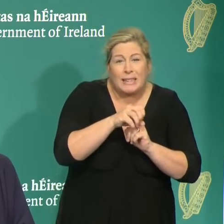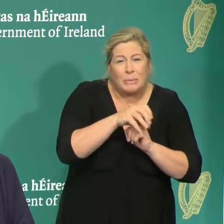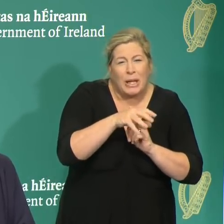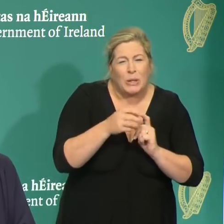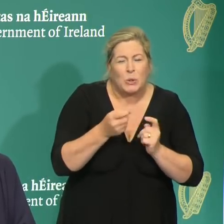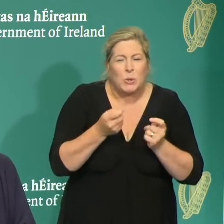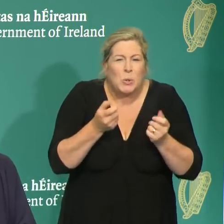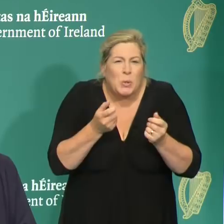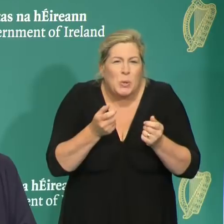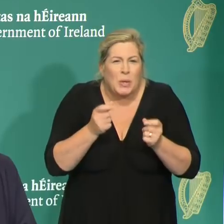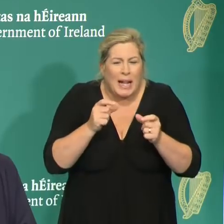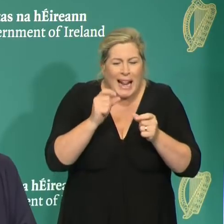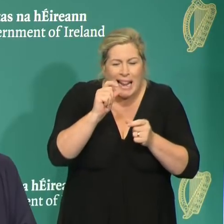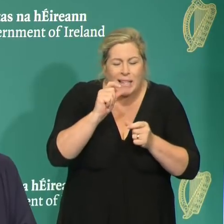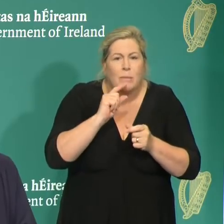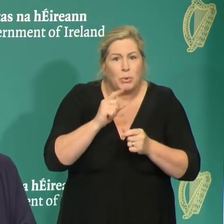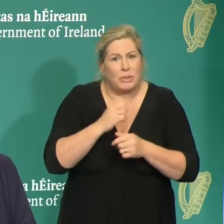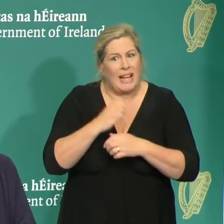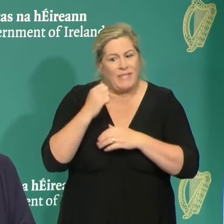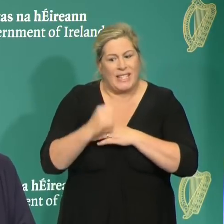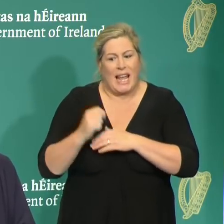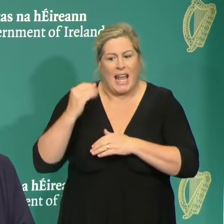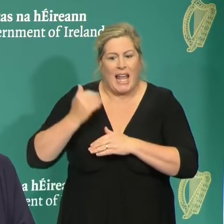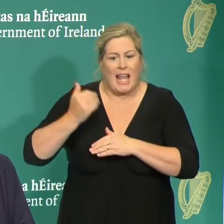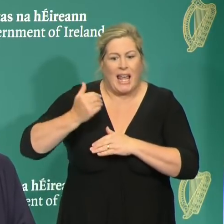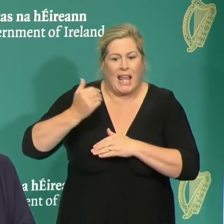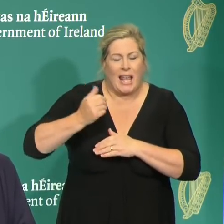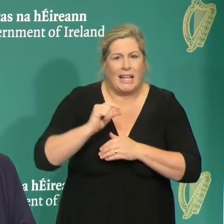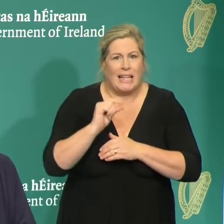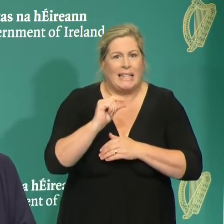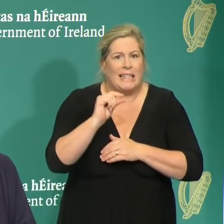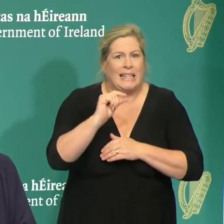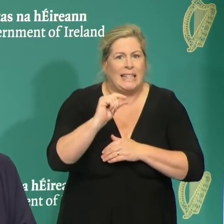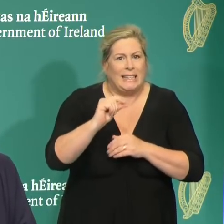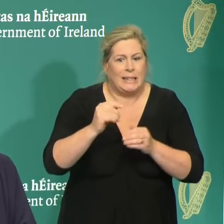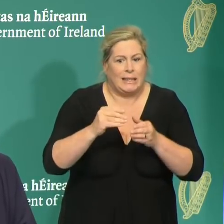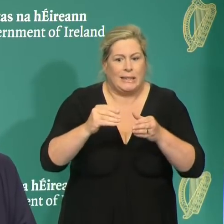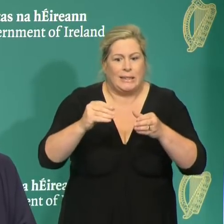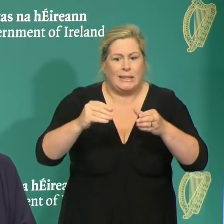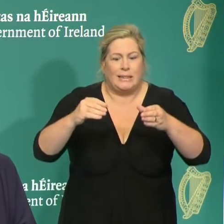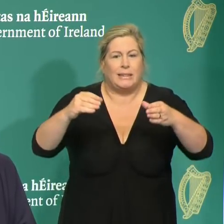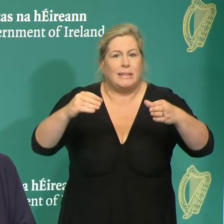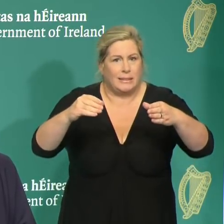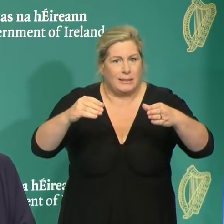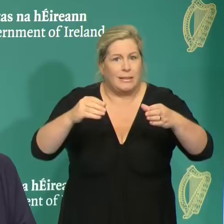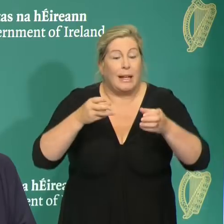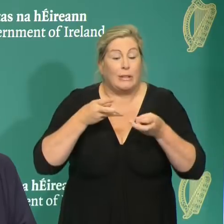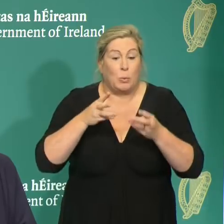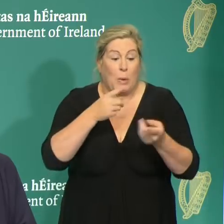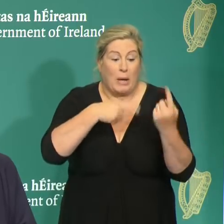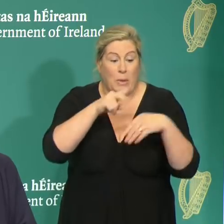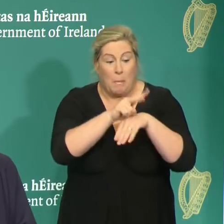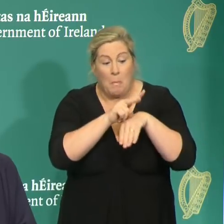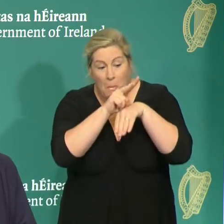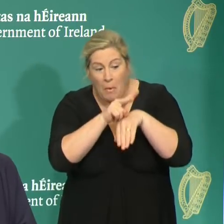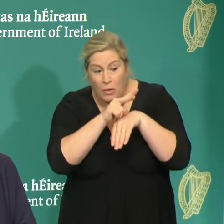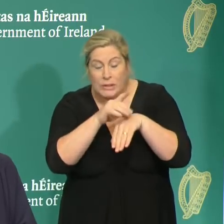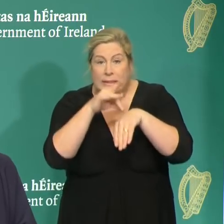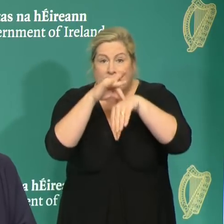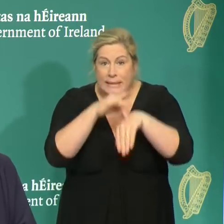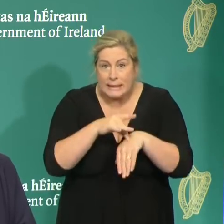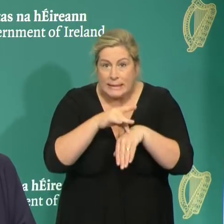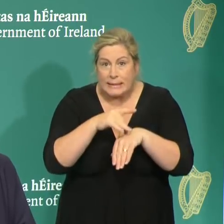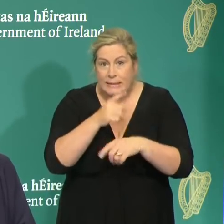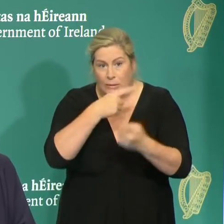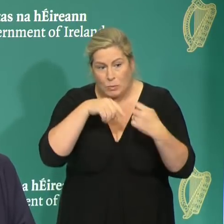slowly, but that small increase is persisting. The way we are monitoring the disease allows us